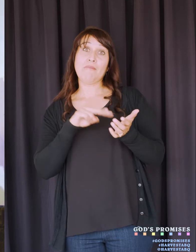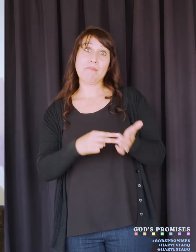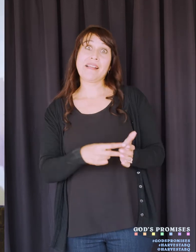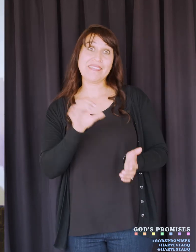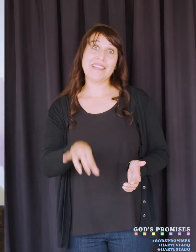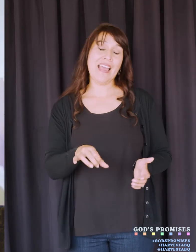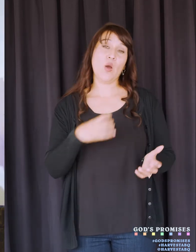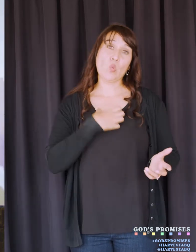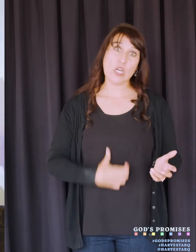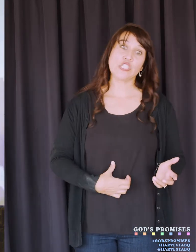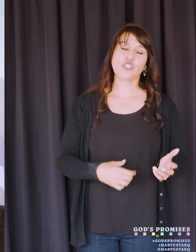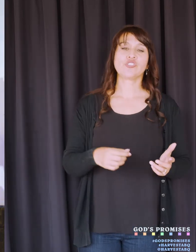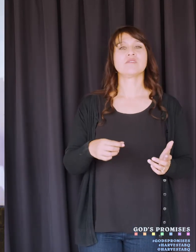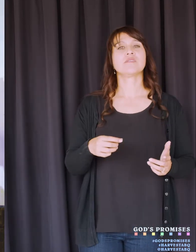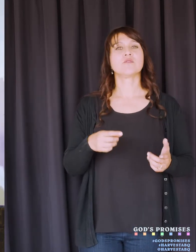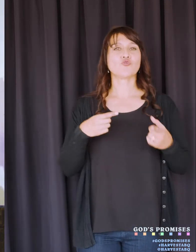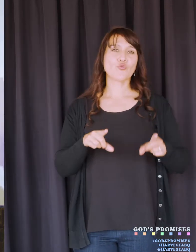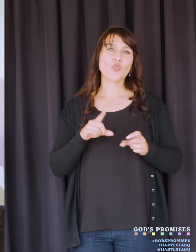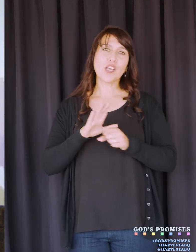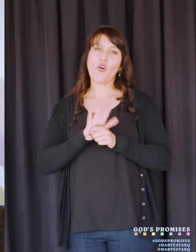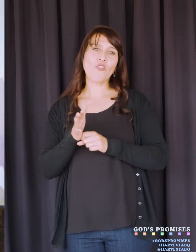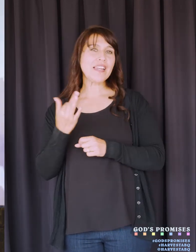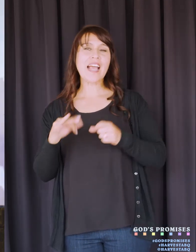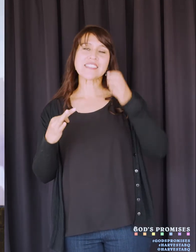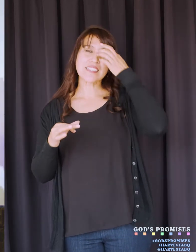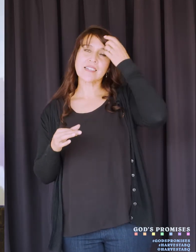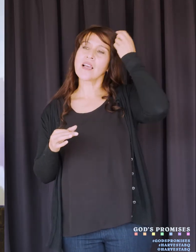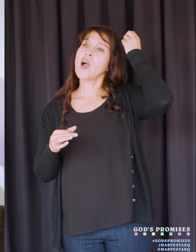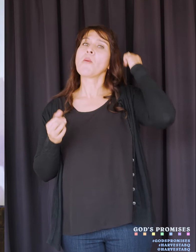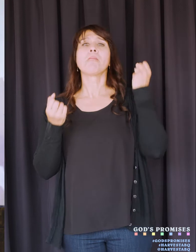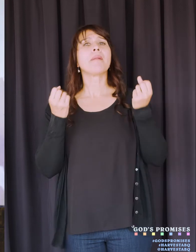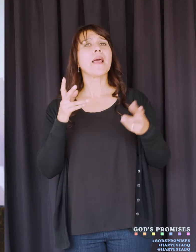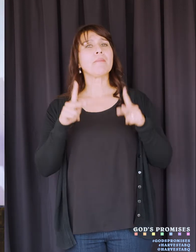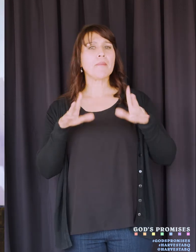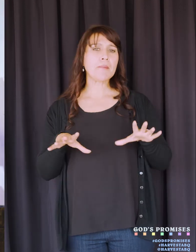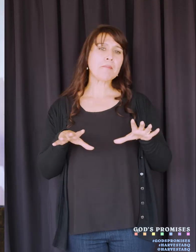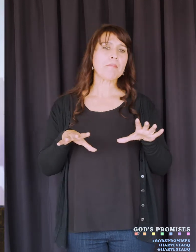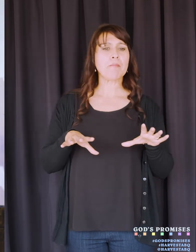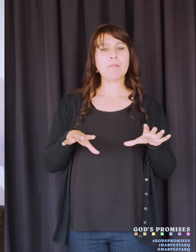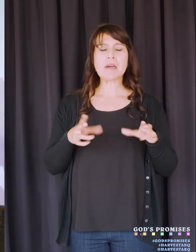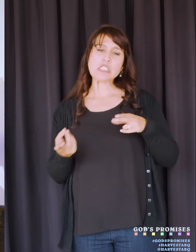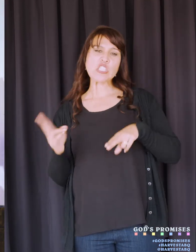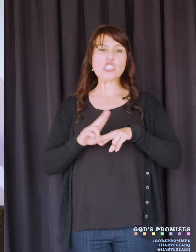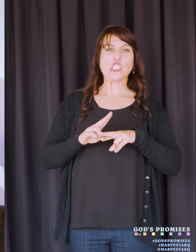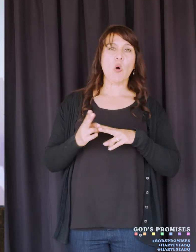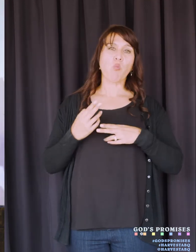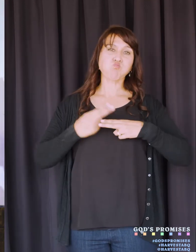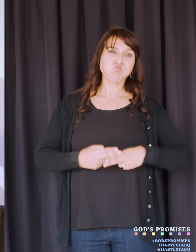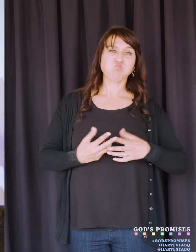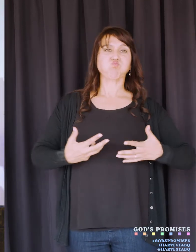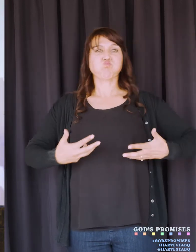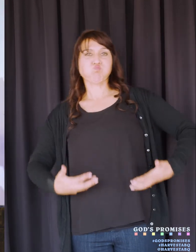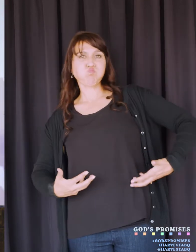meant. During COVID-19, many have picked up 19 pounds or so.